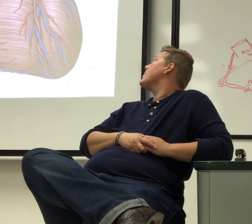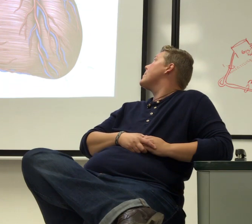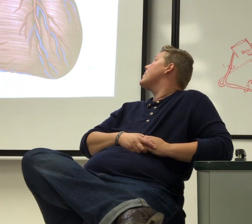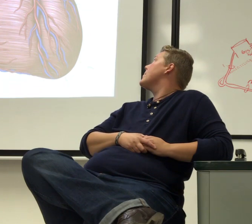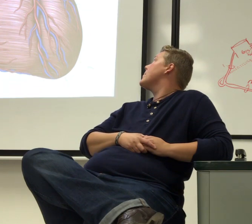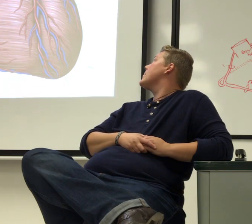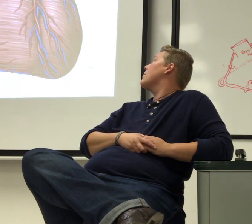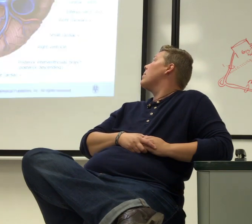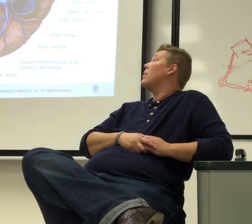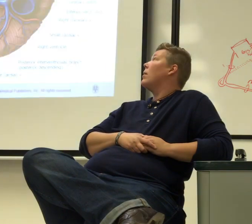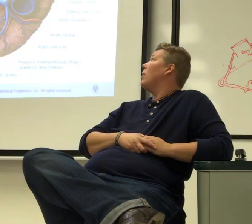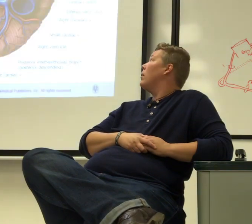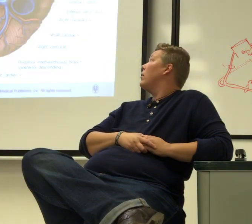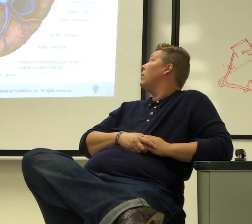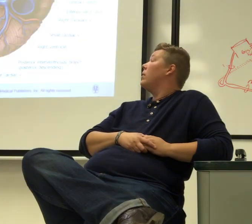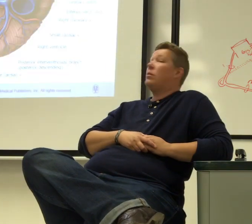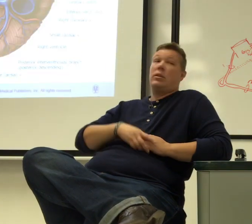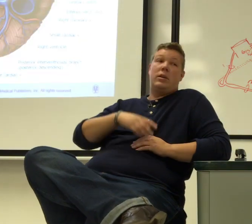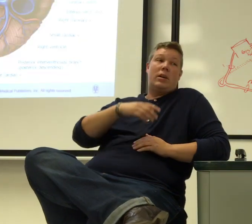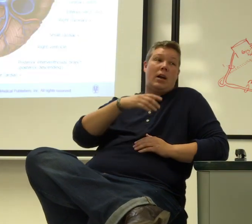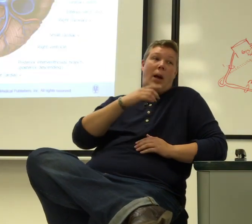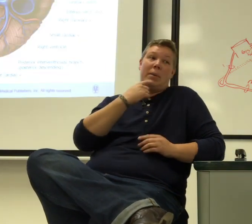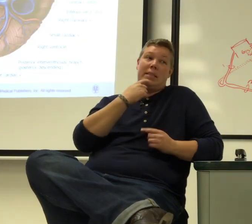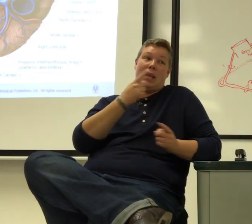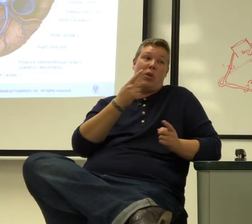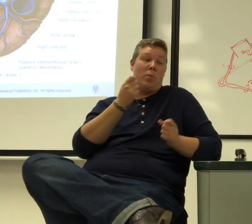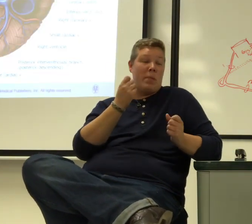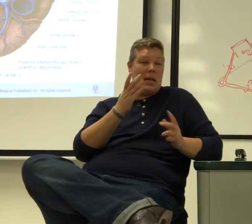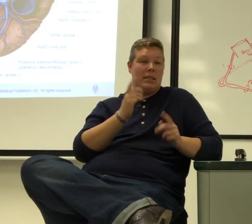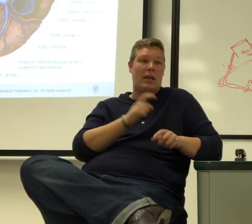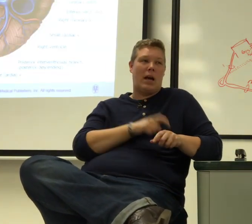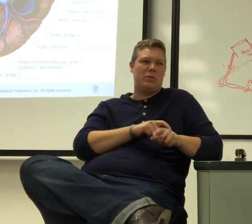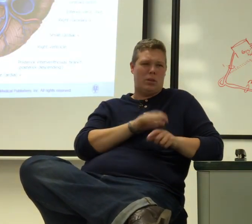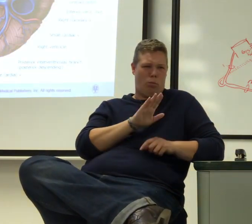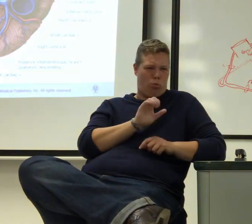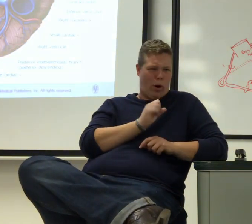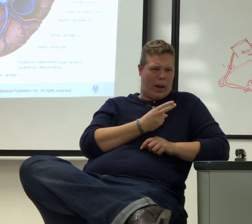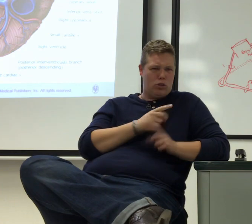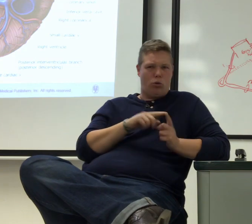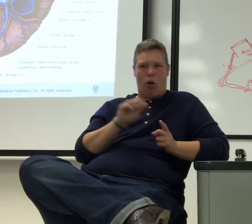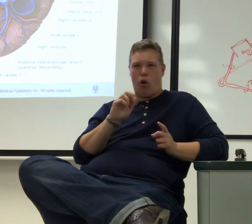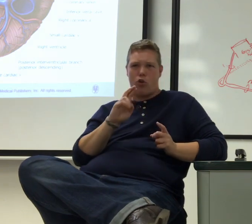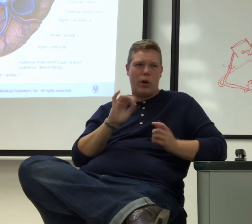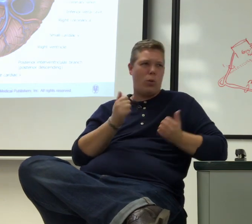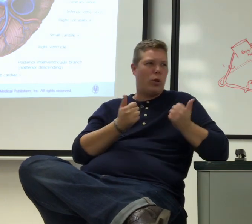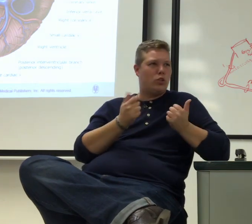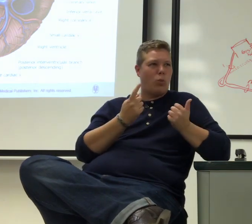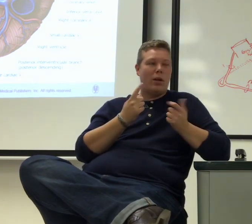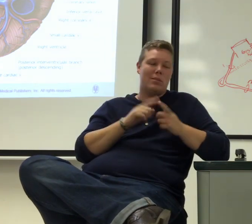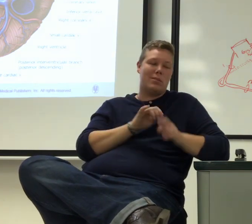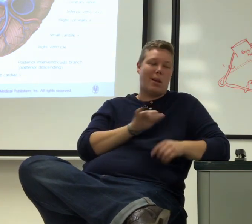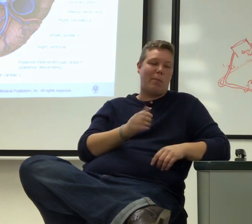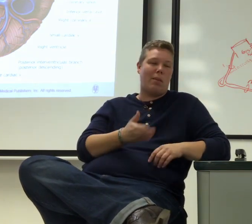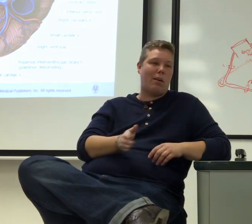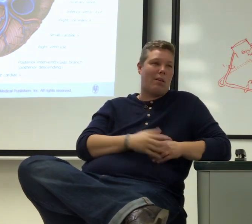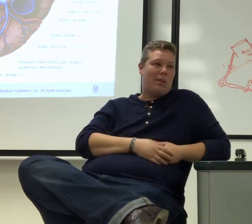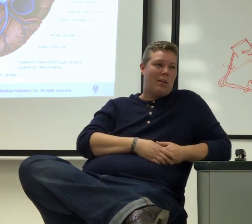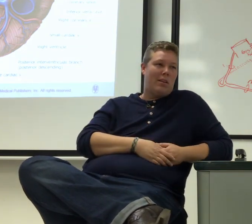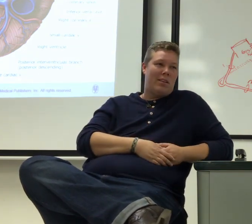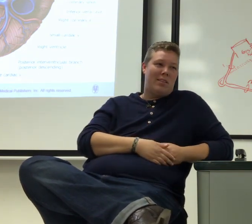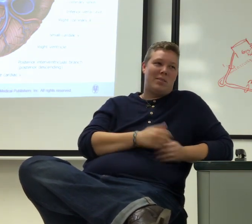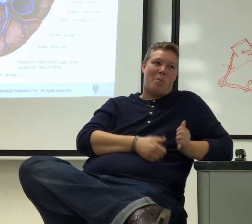And no matter how many times I say it, you're going to ask me anyways. It's the branch. Is it the same thing as the artery? Yes, it is. It's probably the most